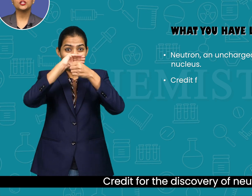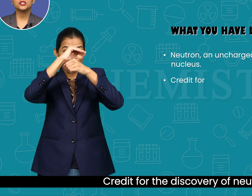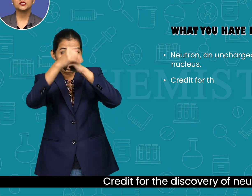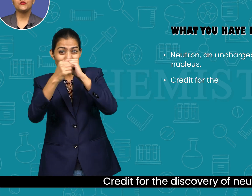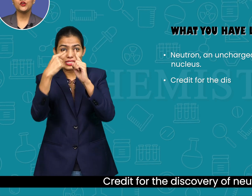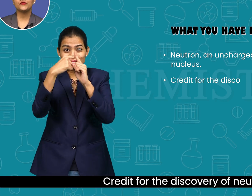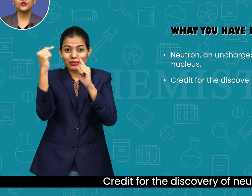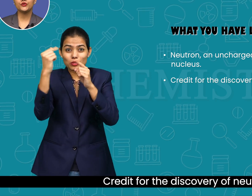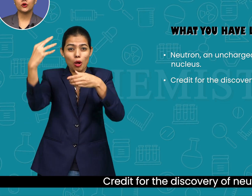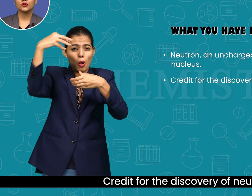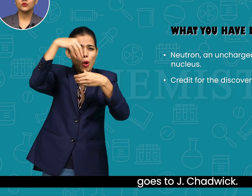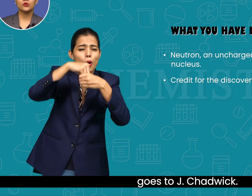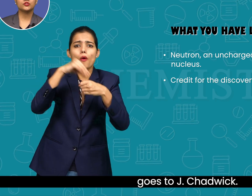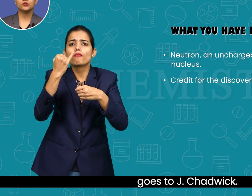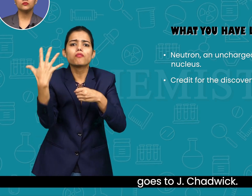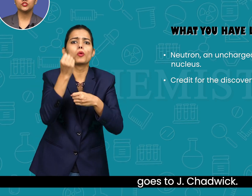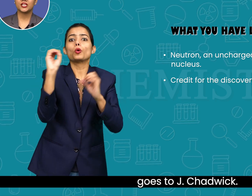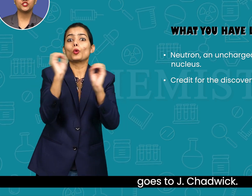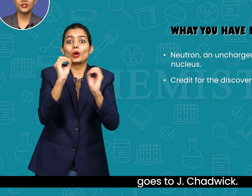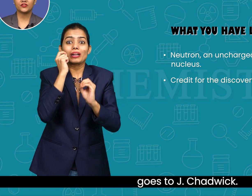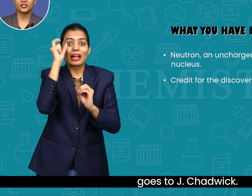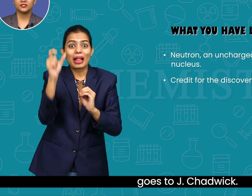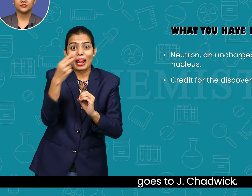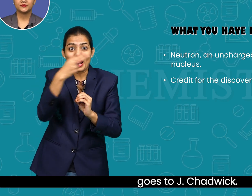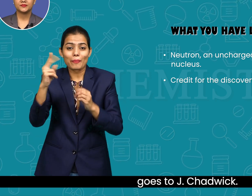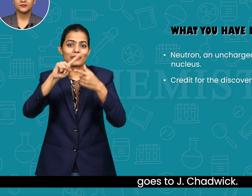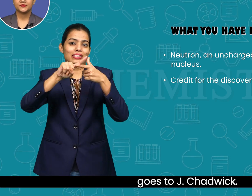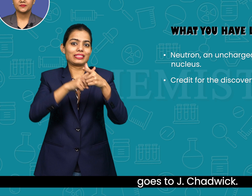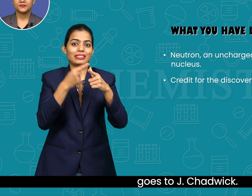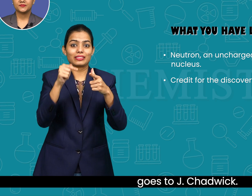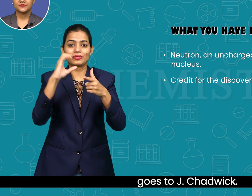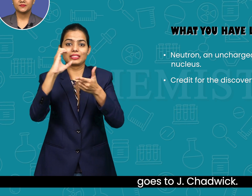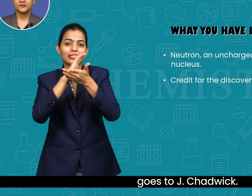Credit for the discovery of neutron goes to J. Chadwick.